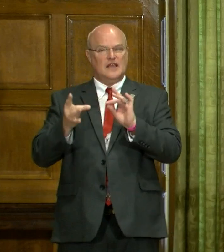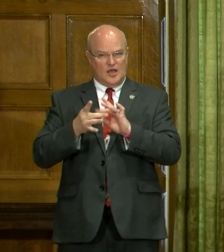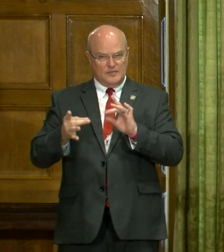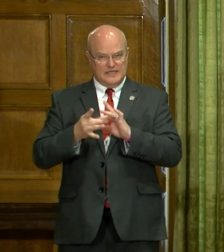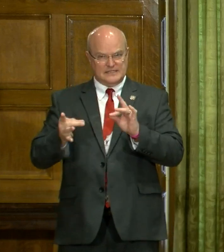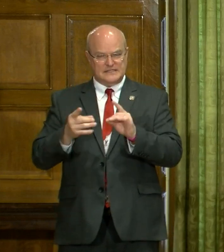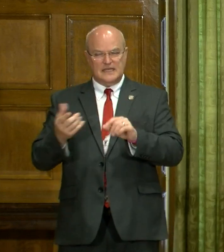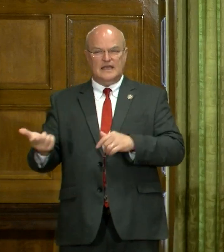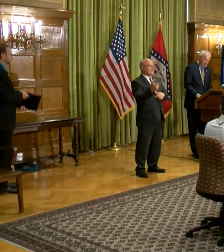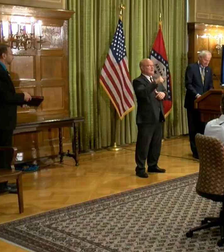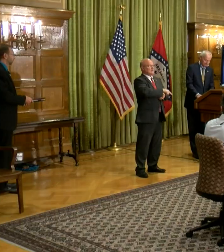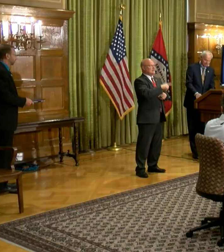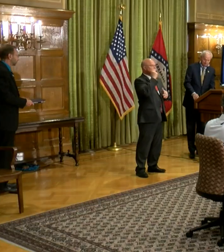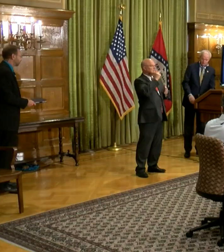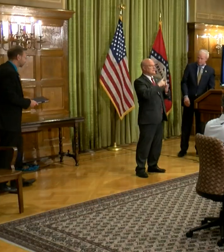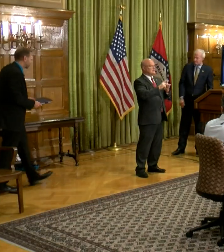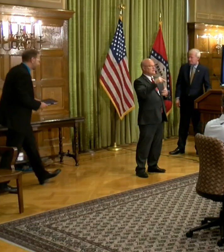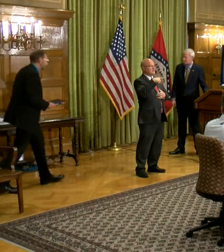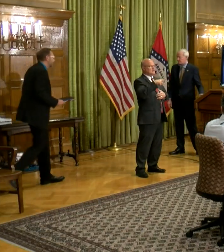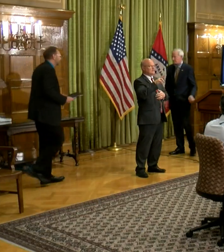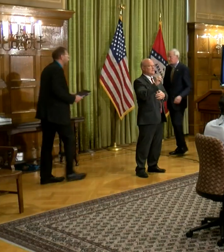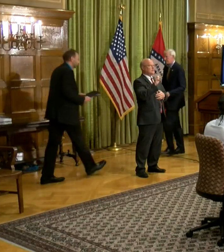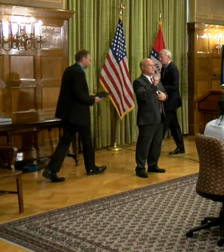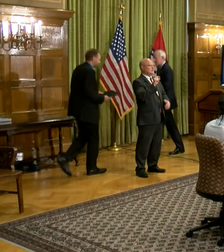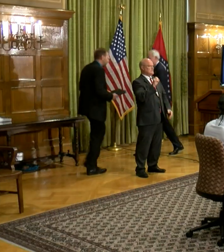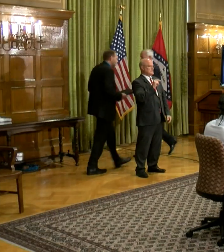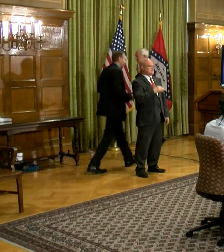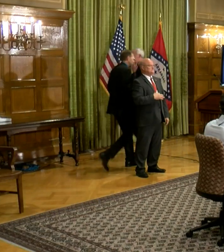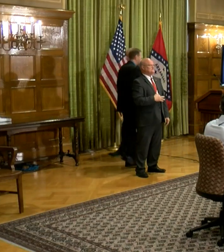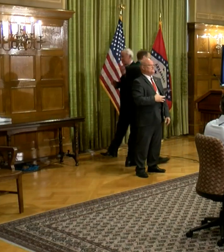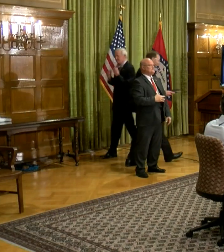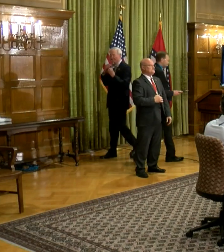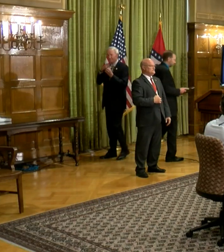comments, followed by Secretary Preston.